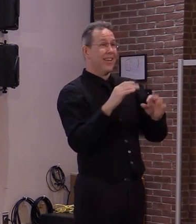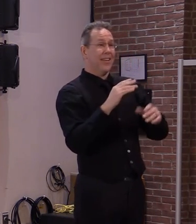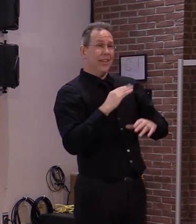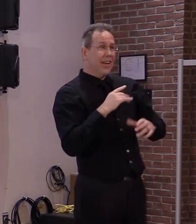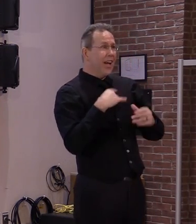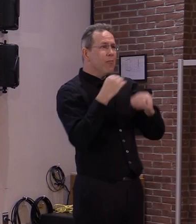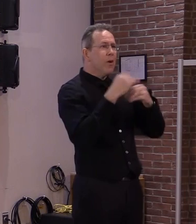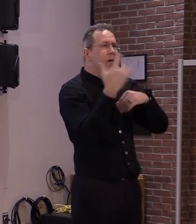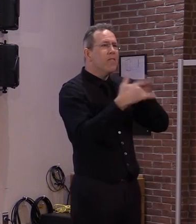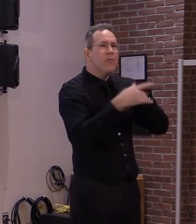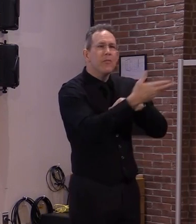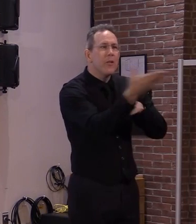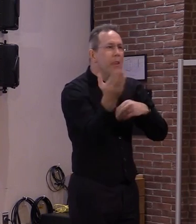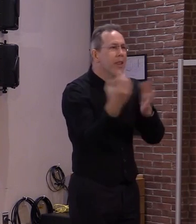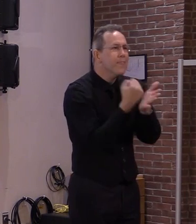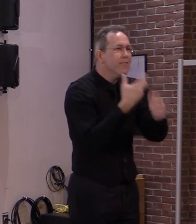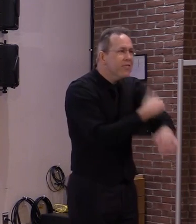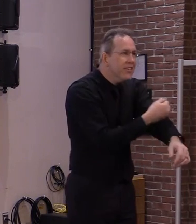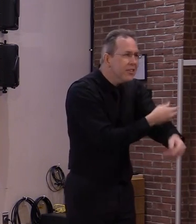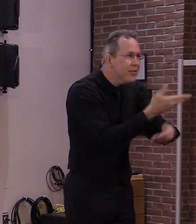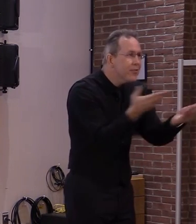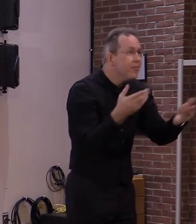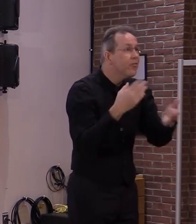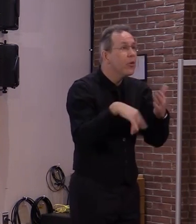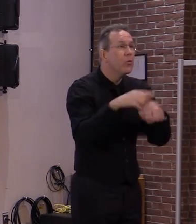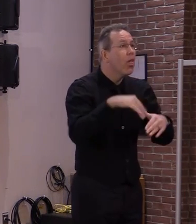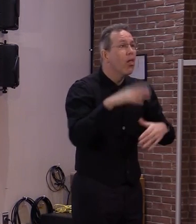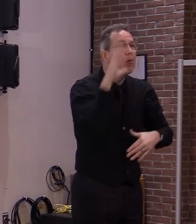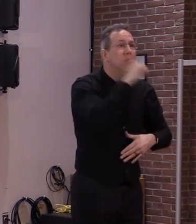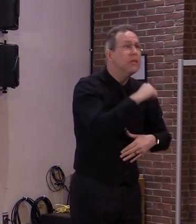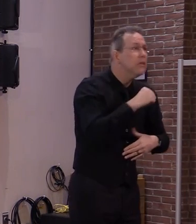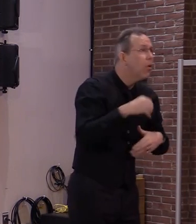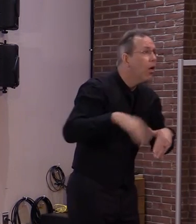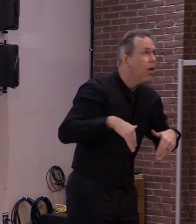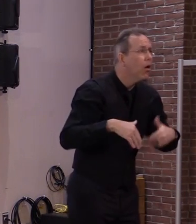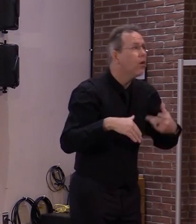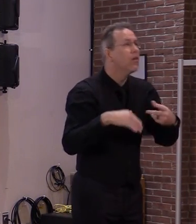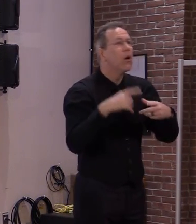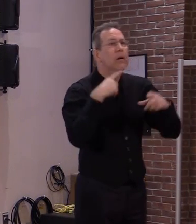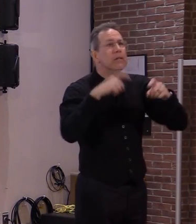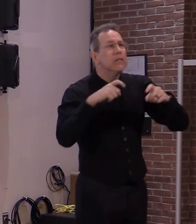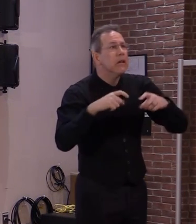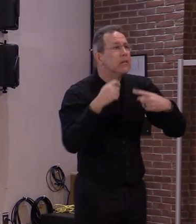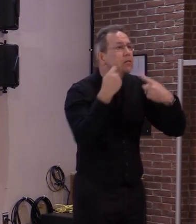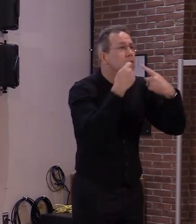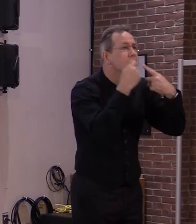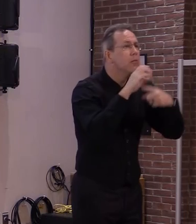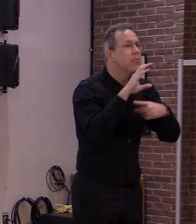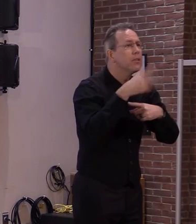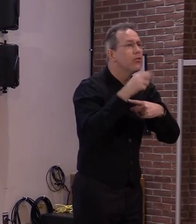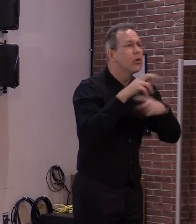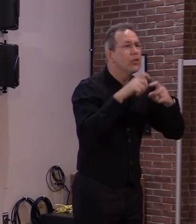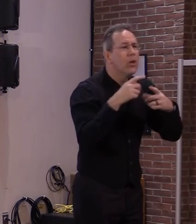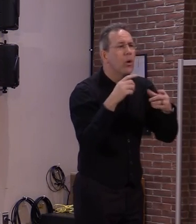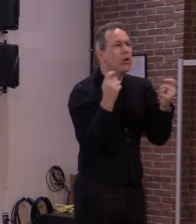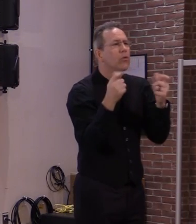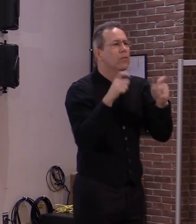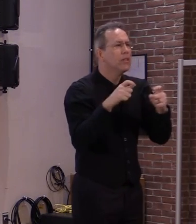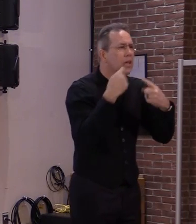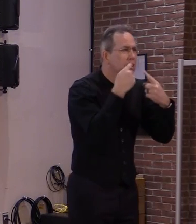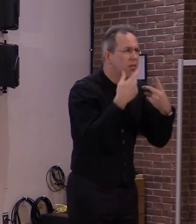for COVID-19 is important. It's easy, we offer it in numerous locations across the state, and it's